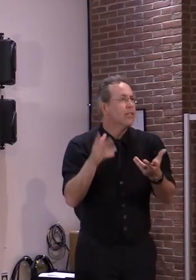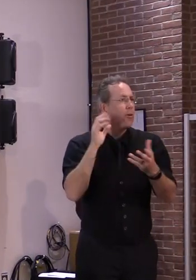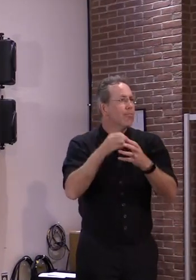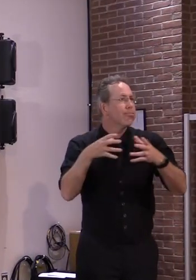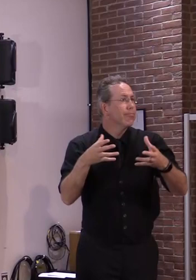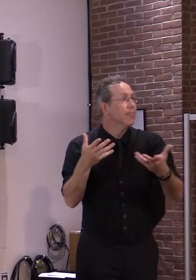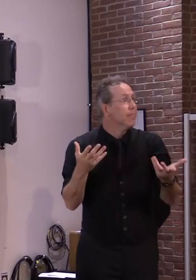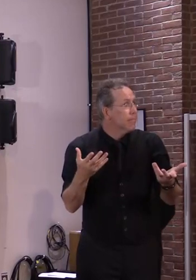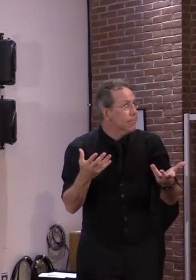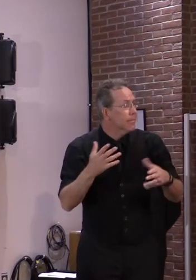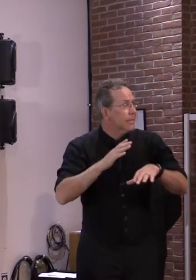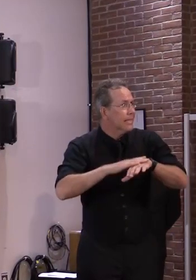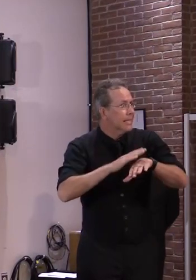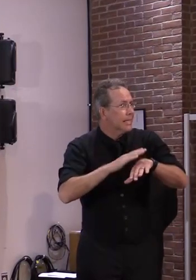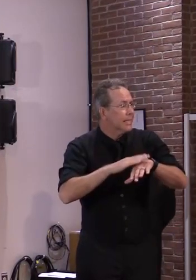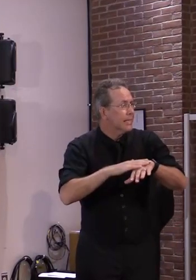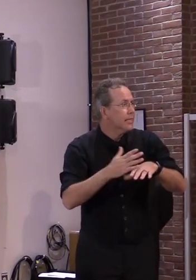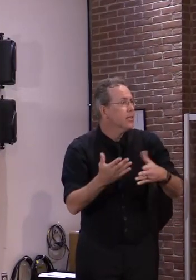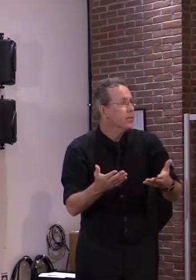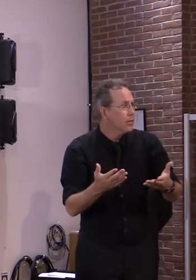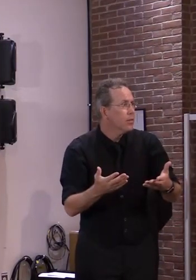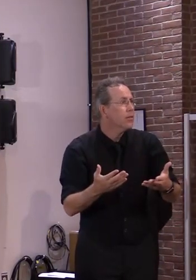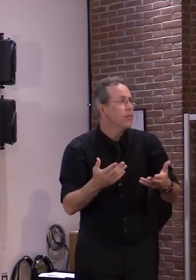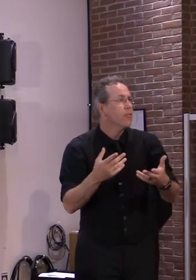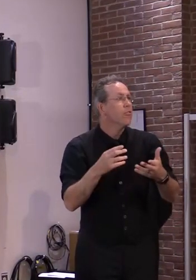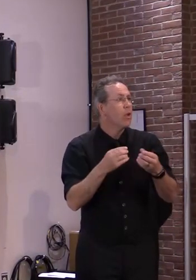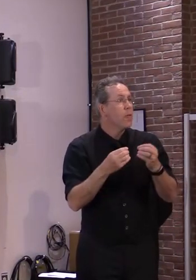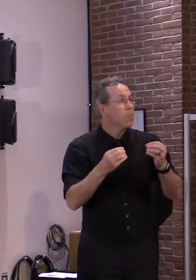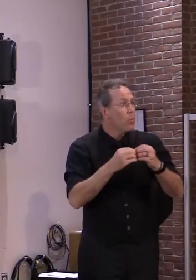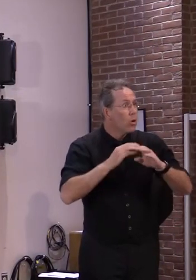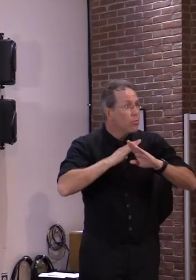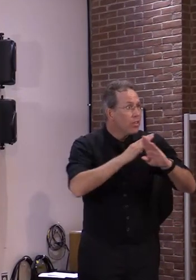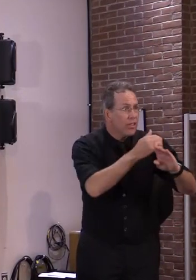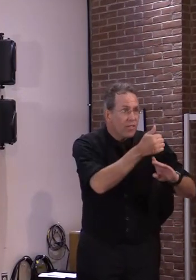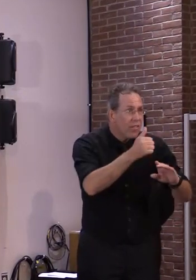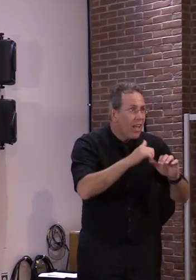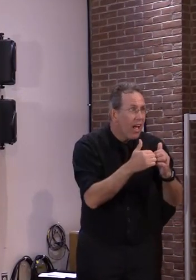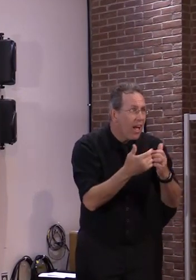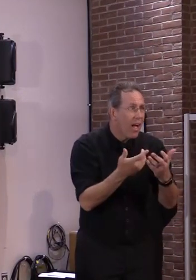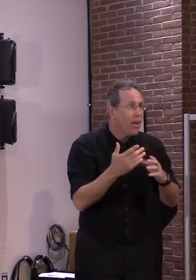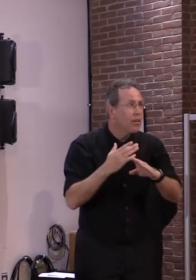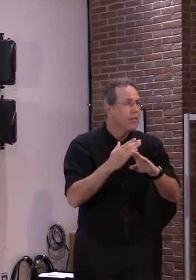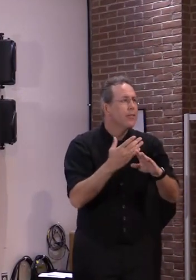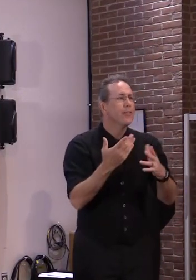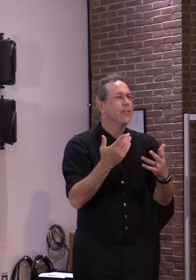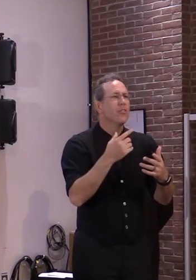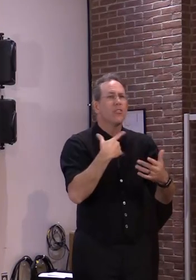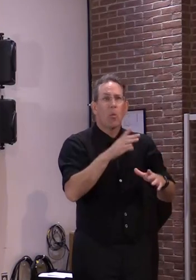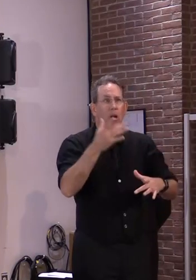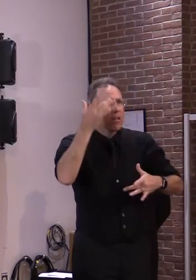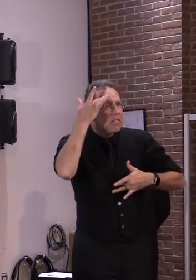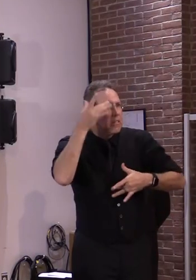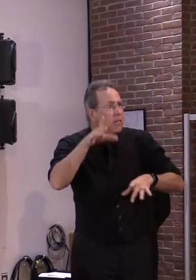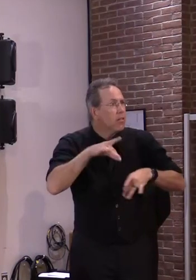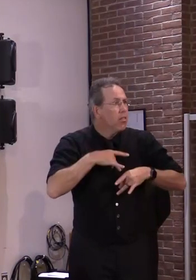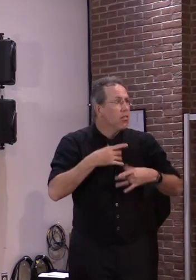higher, and you want to have the most insurance against protection, you might consider getting a dose